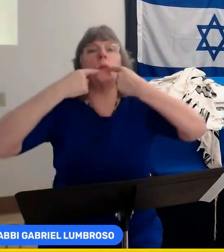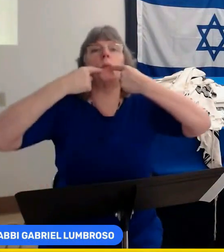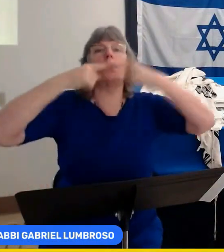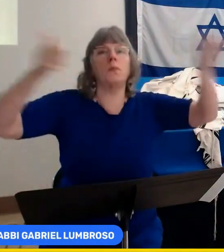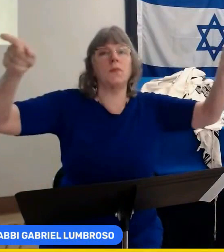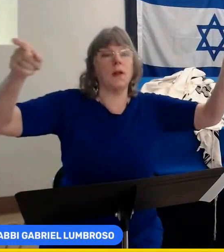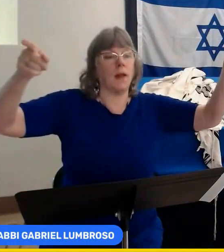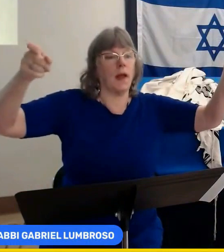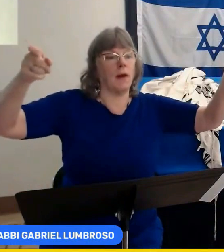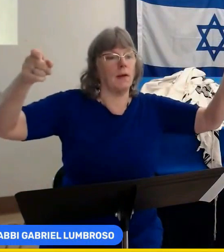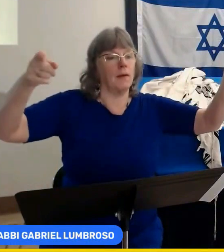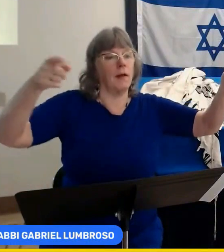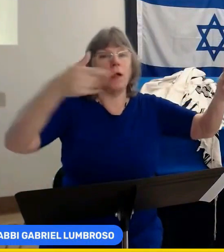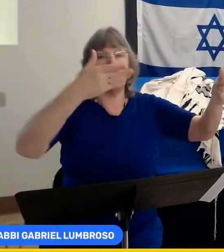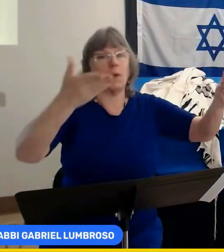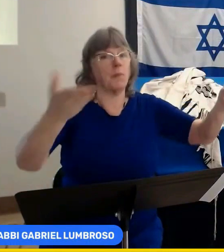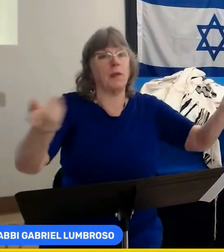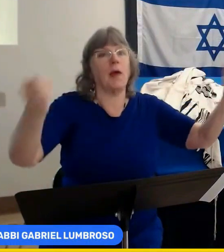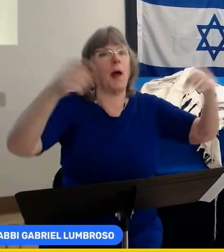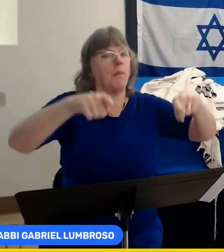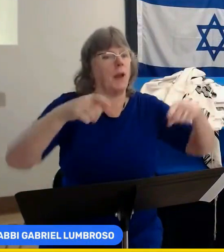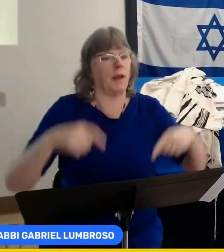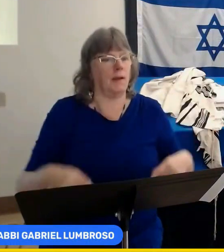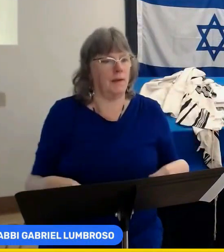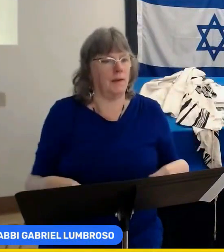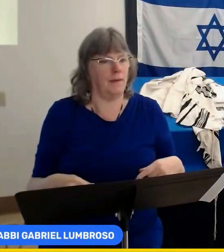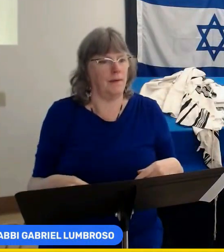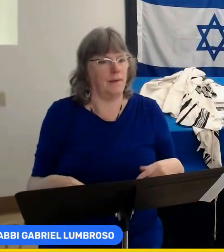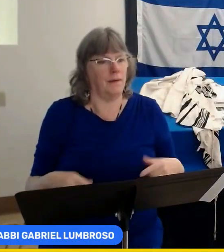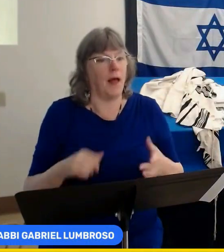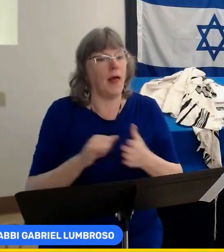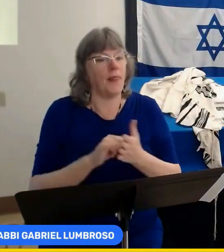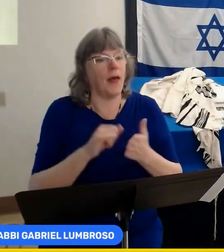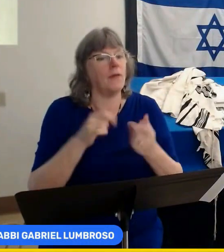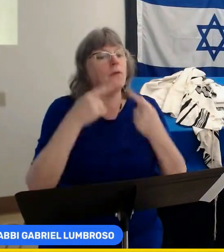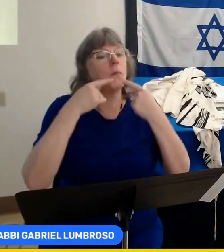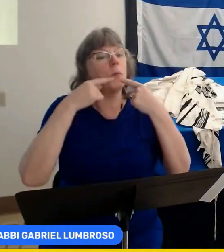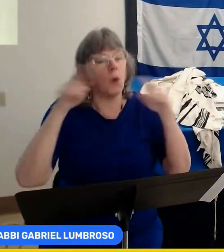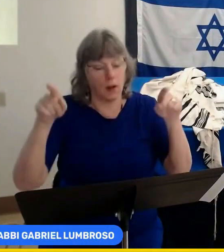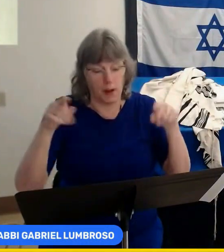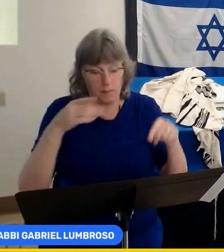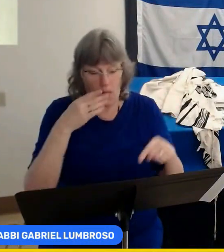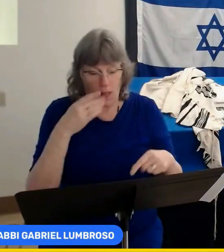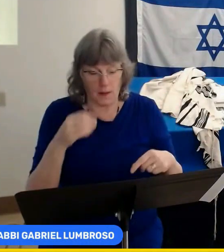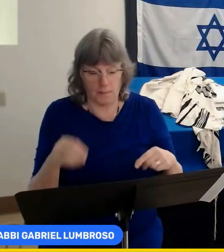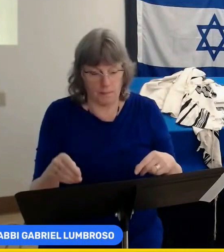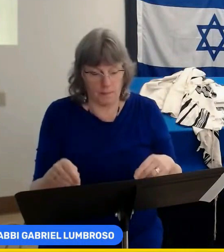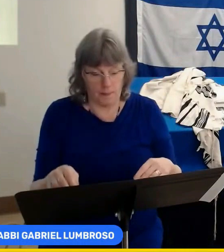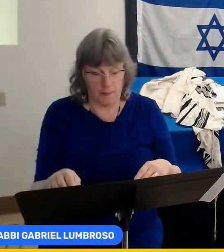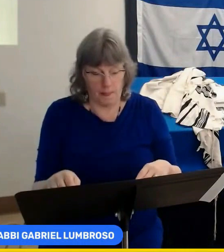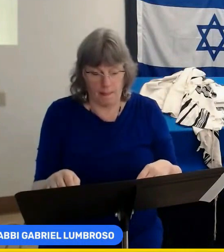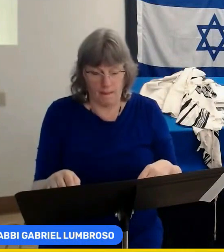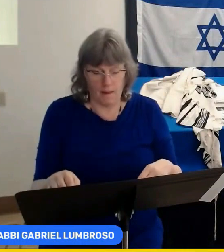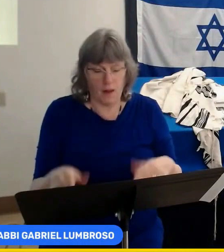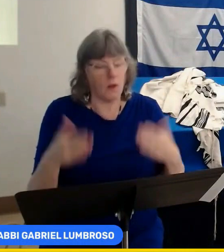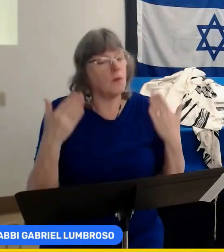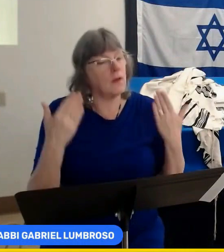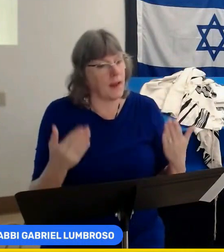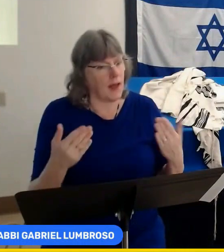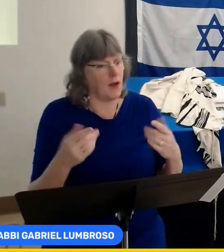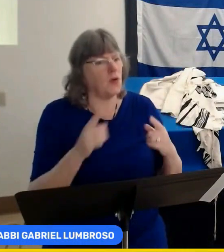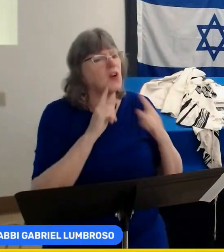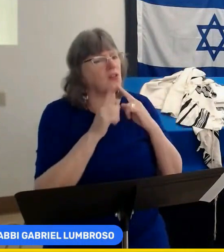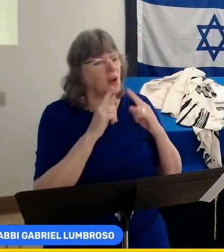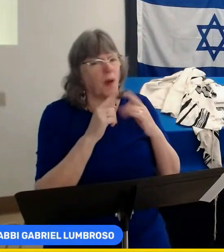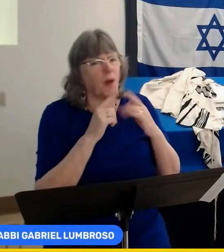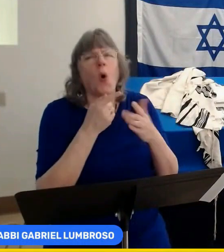people use that word, is an account of the life and teachings of Yeshua. Gospel, the word gospel might refer to the message of Yeshua, especially